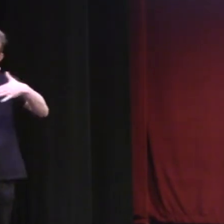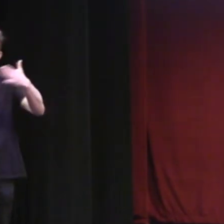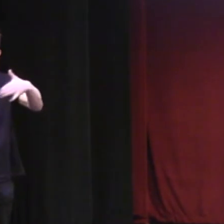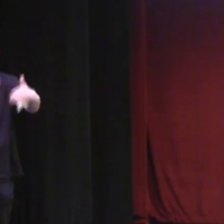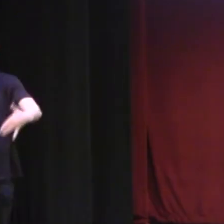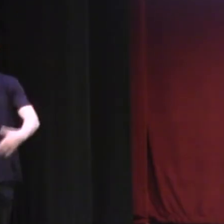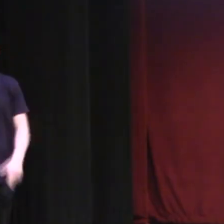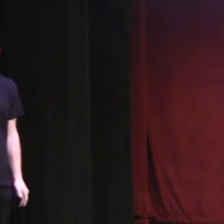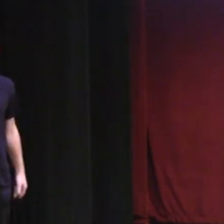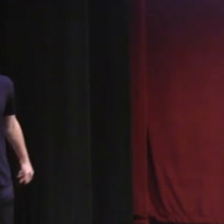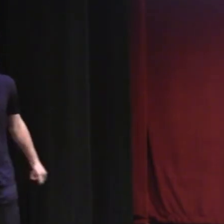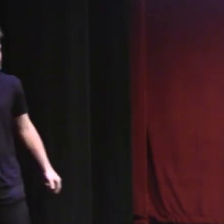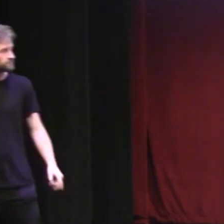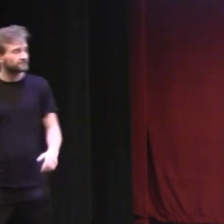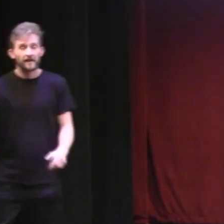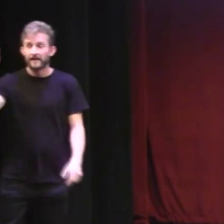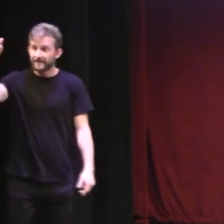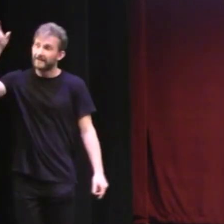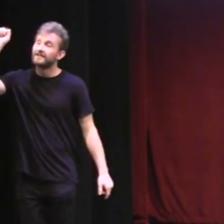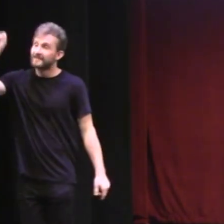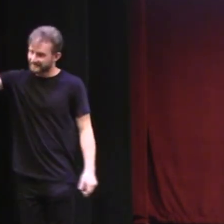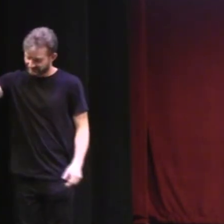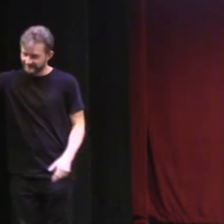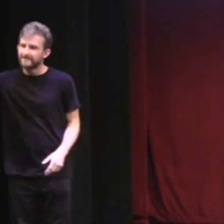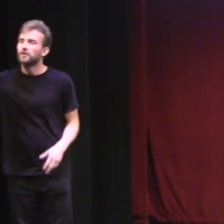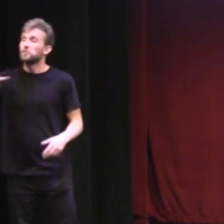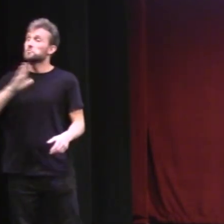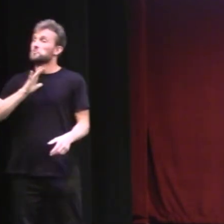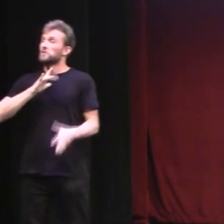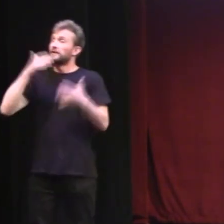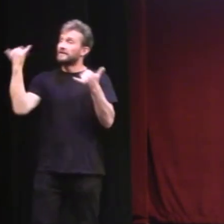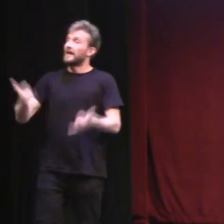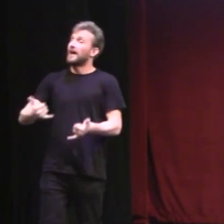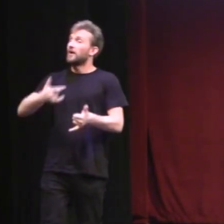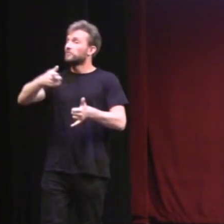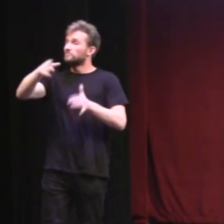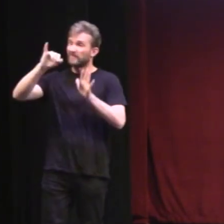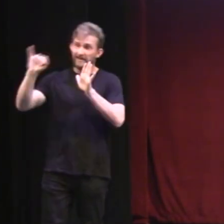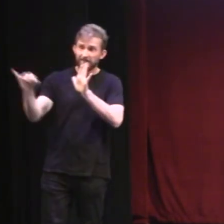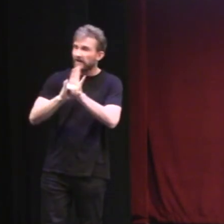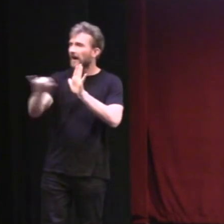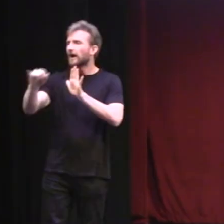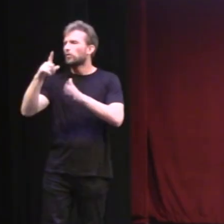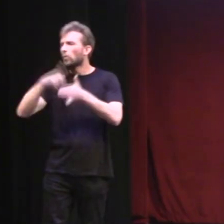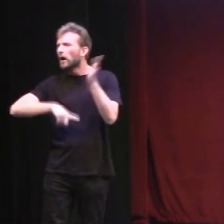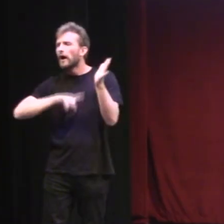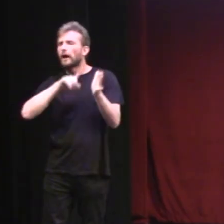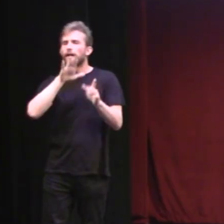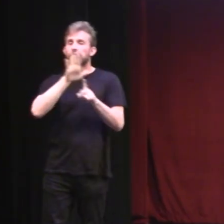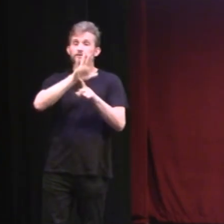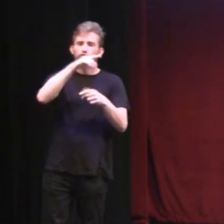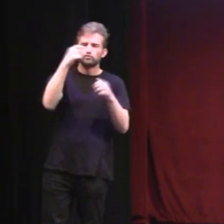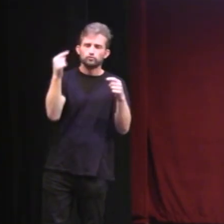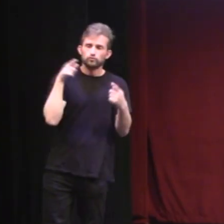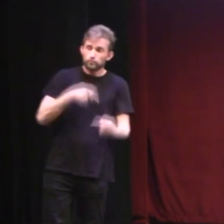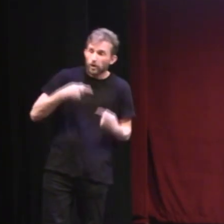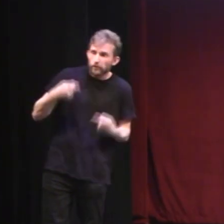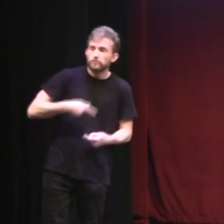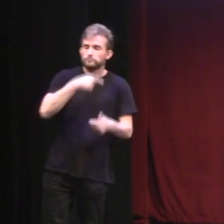Yeah. So we've identified the things that he struggles with and that he can work on.